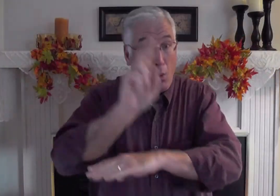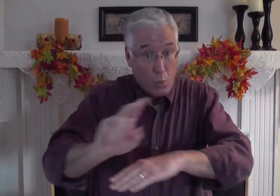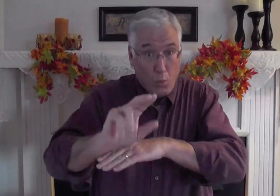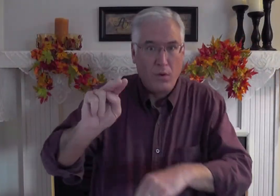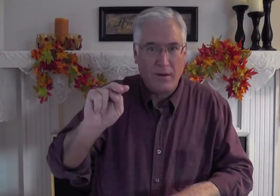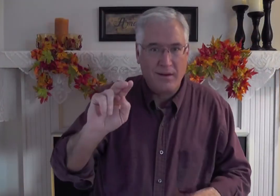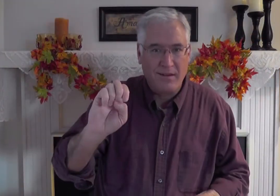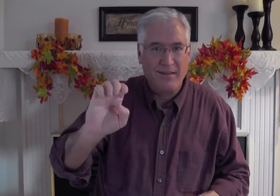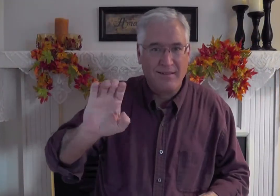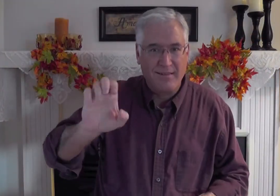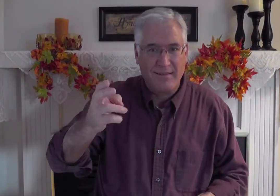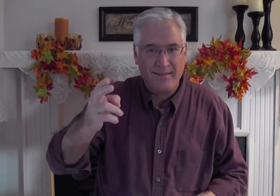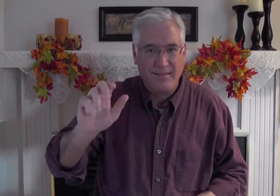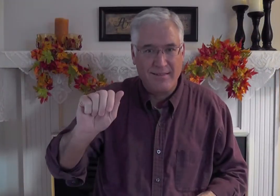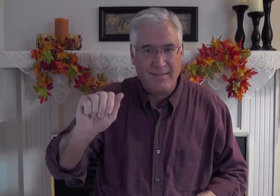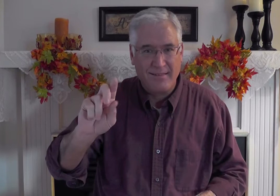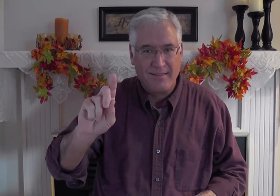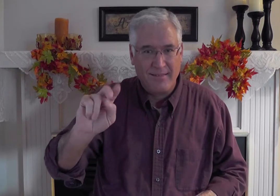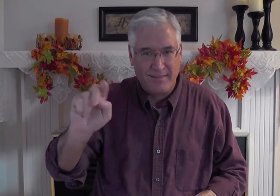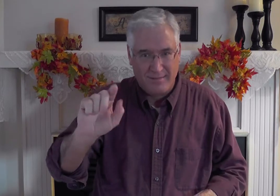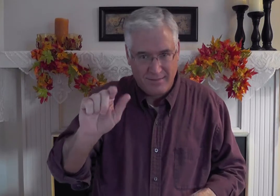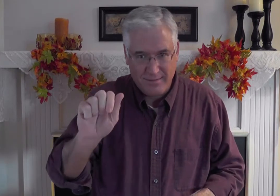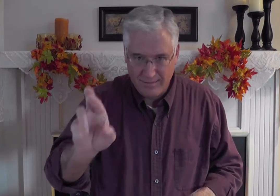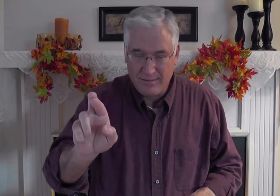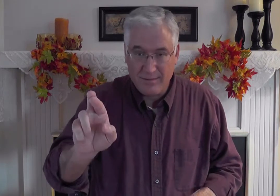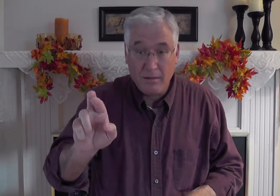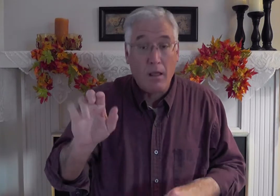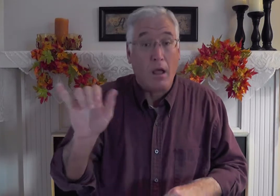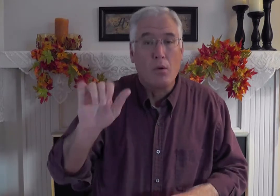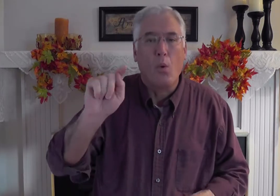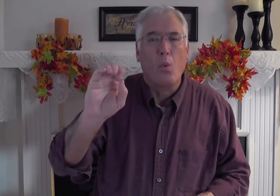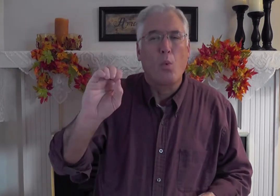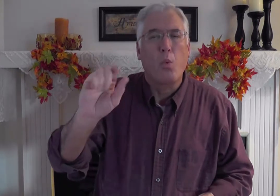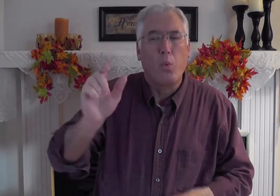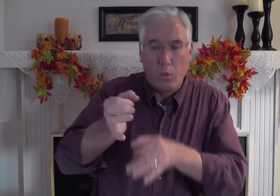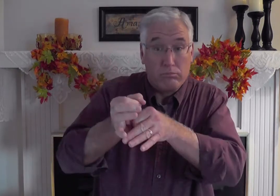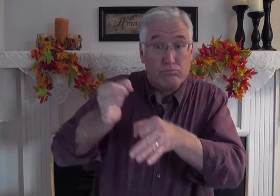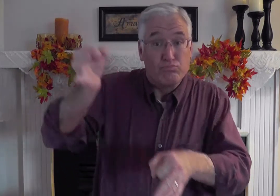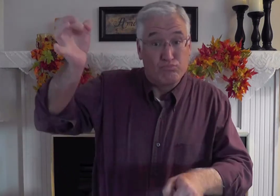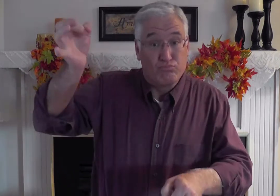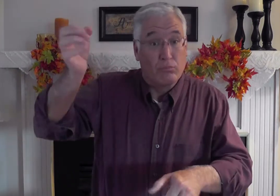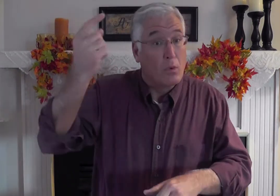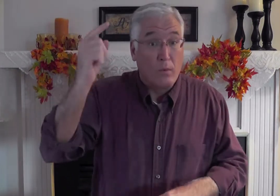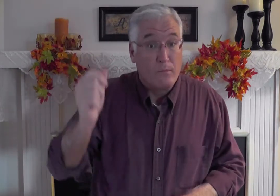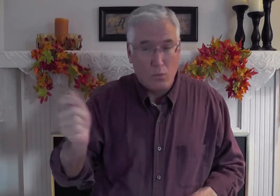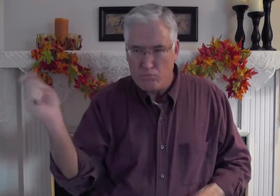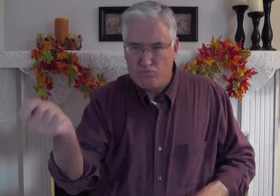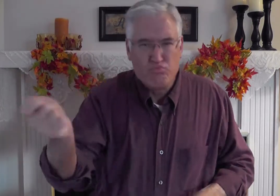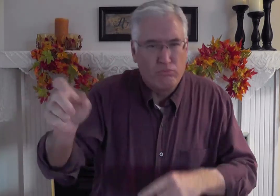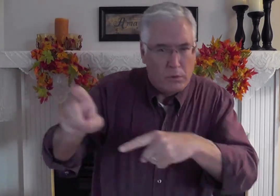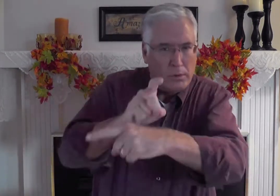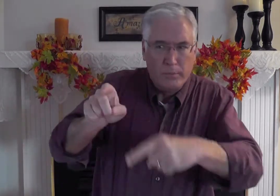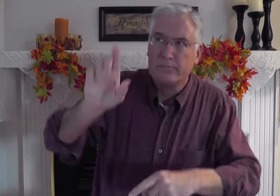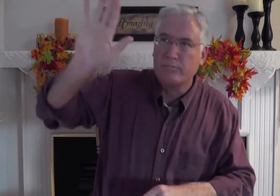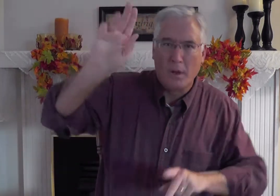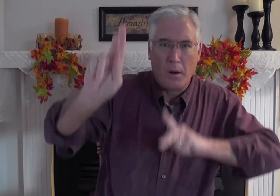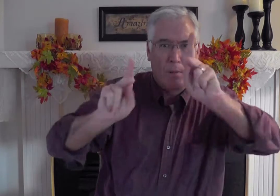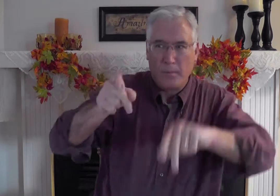No. God used Nebuchadnezzar. He used him as a tool, as a rod, so that he could